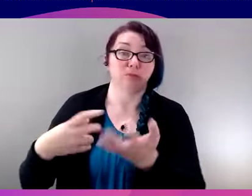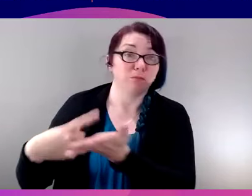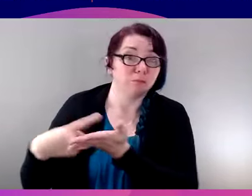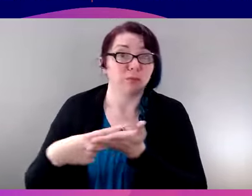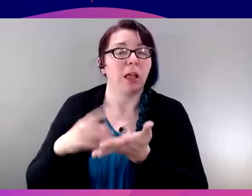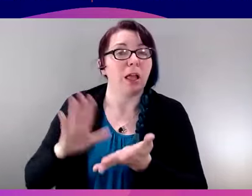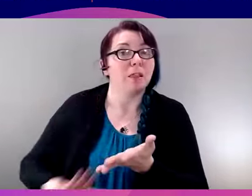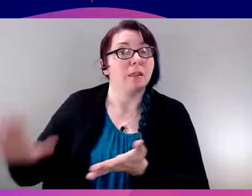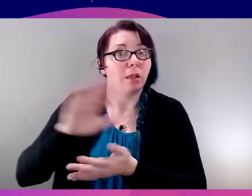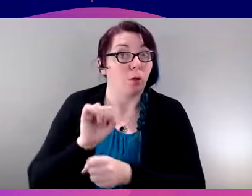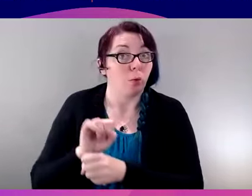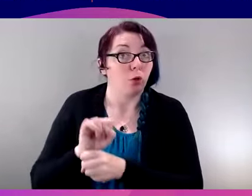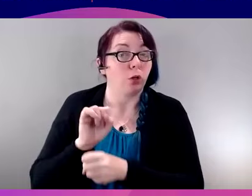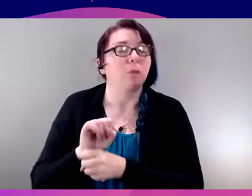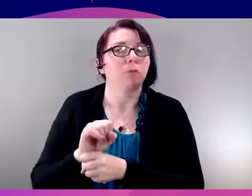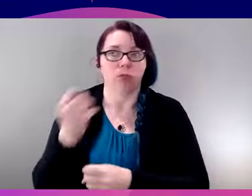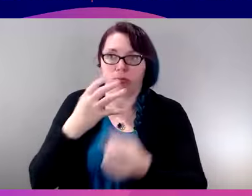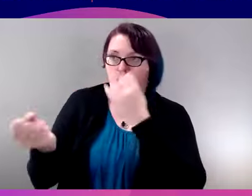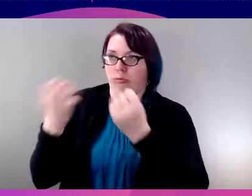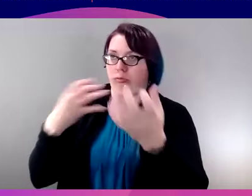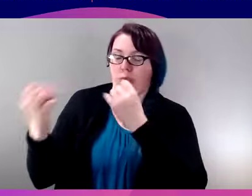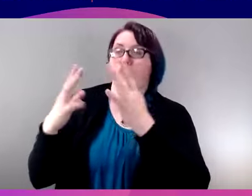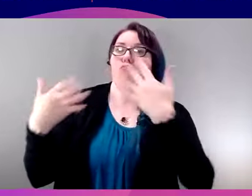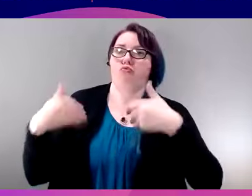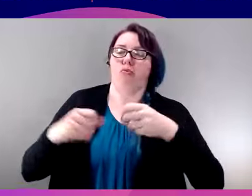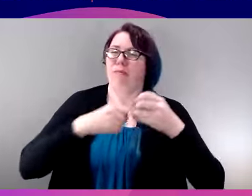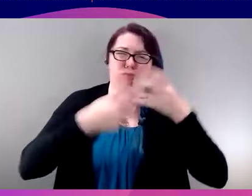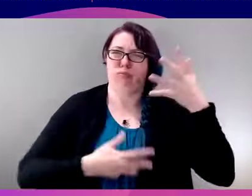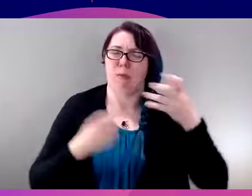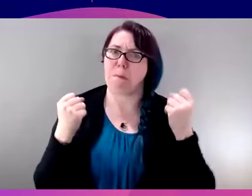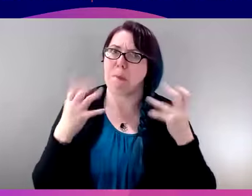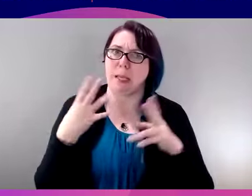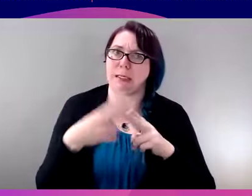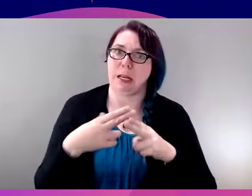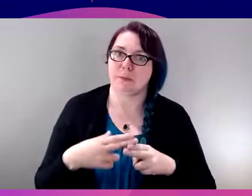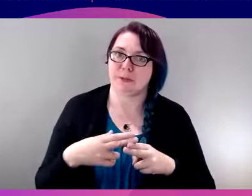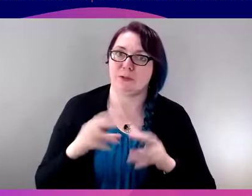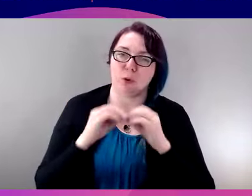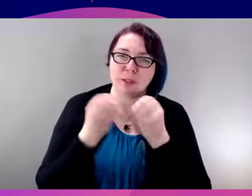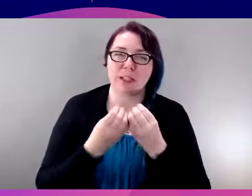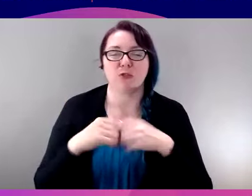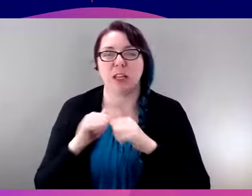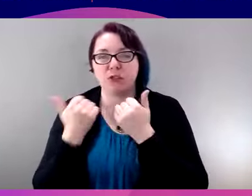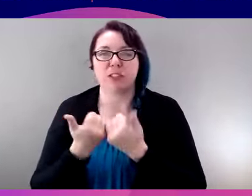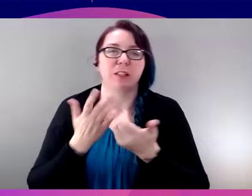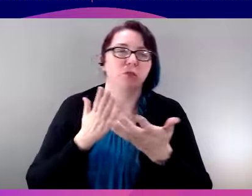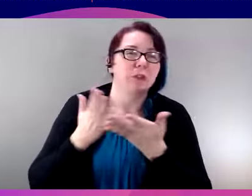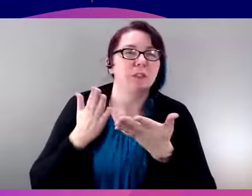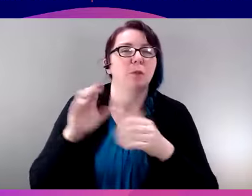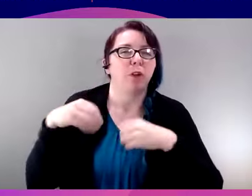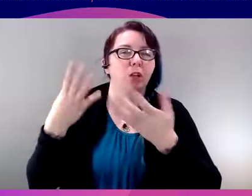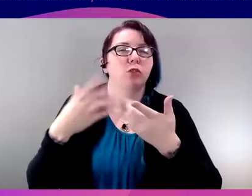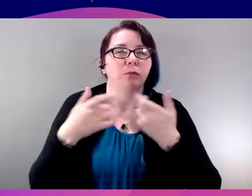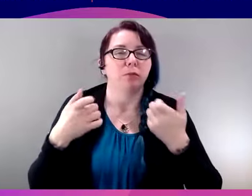with many names of organizations and agencies that would be amazing to have to contribute to the